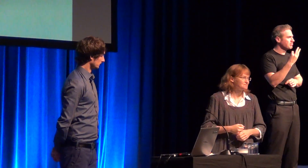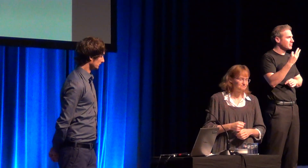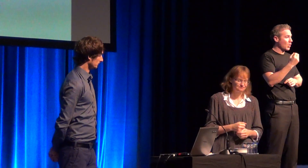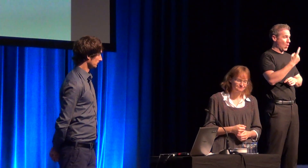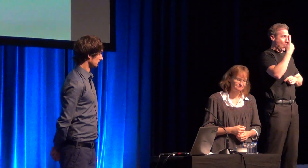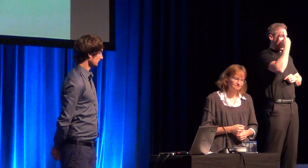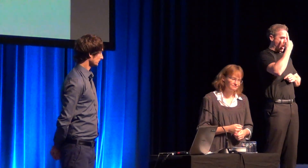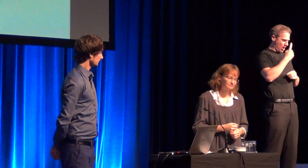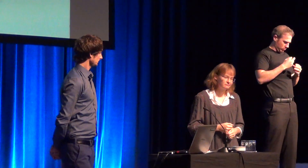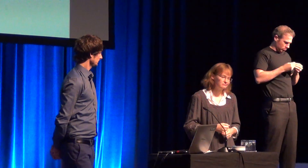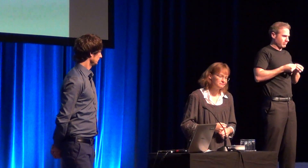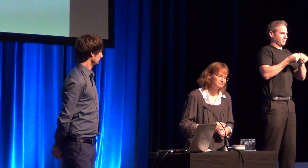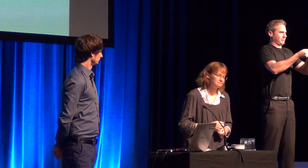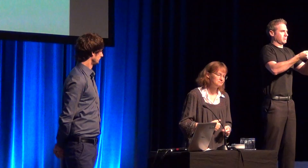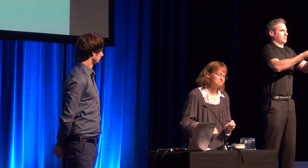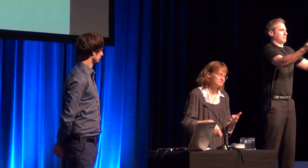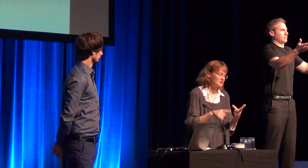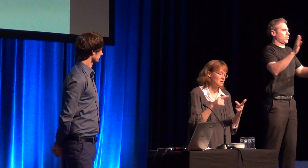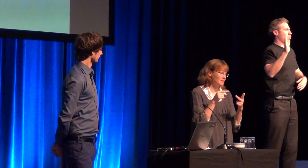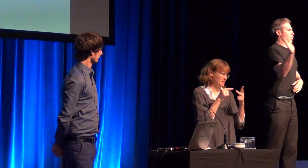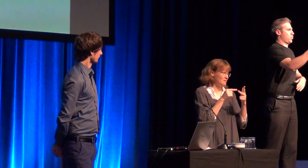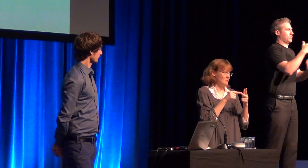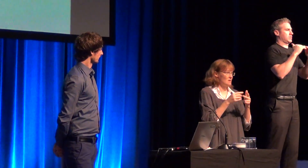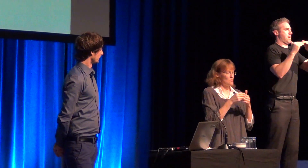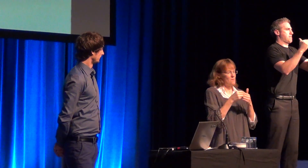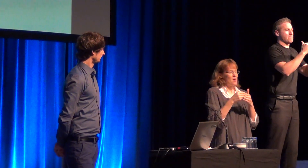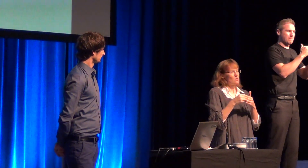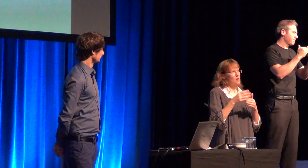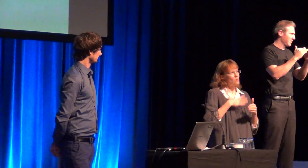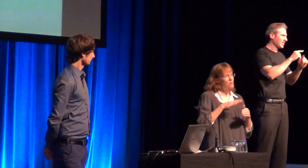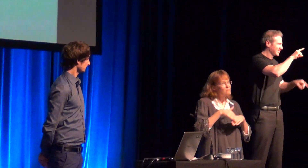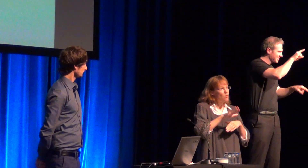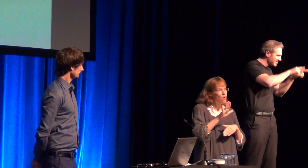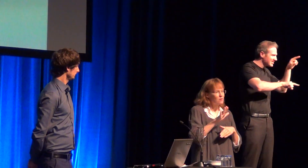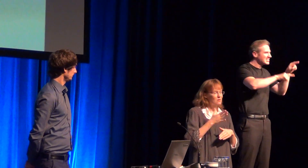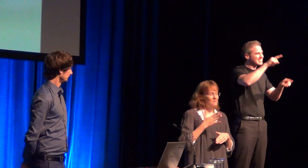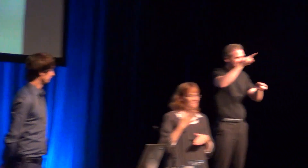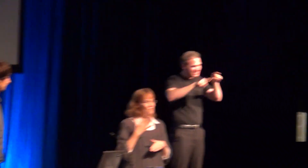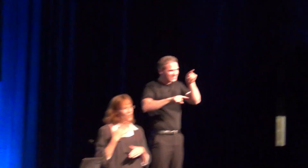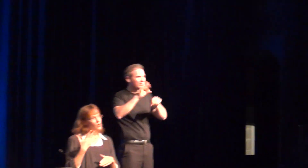all. So that needs to be acknowledged.